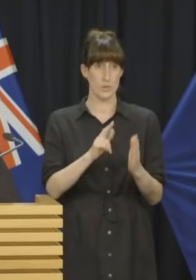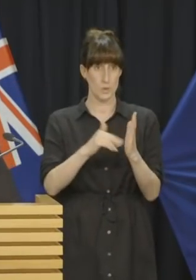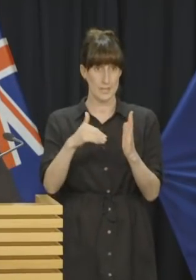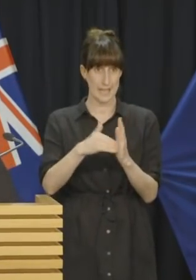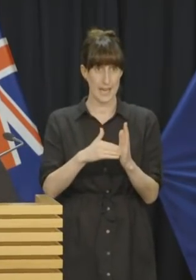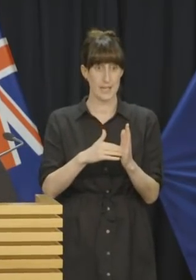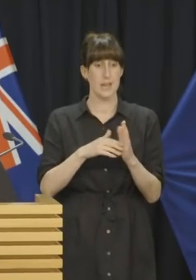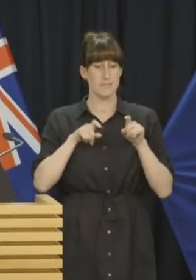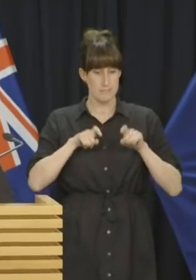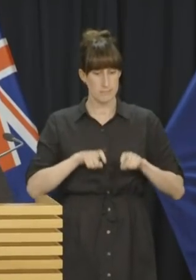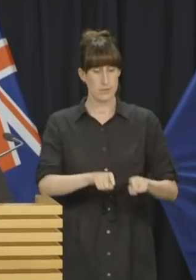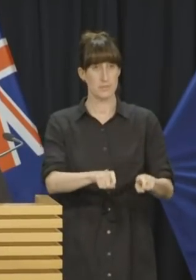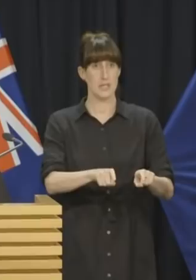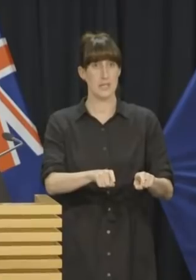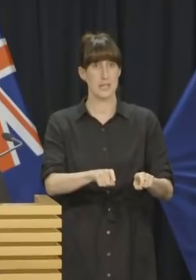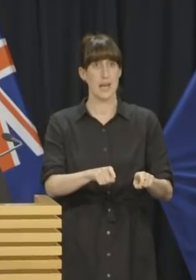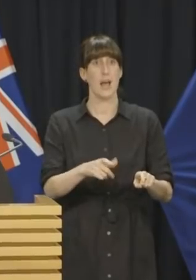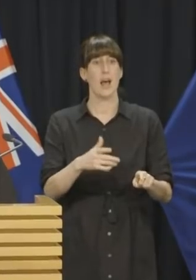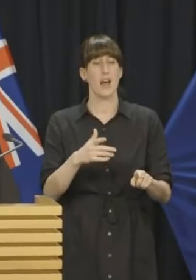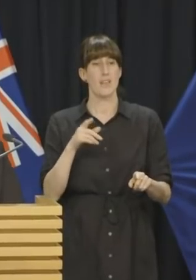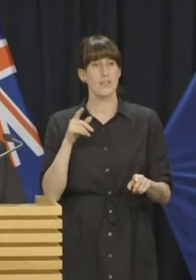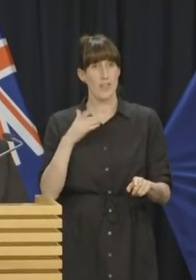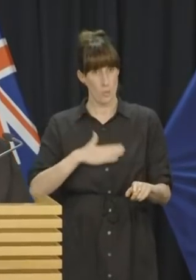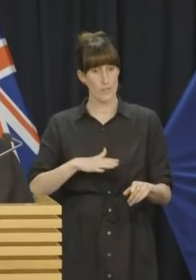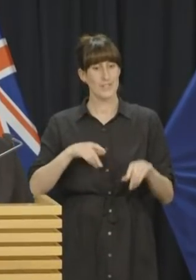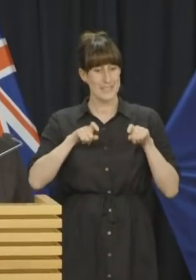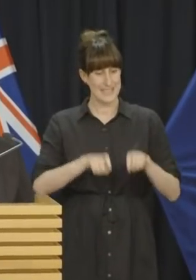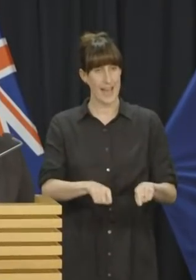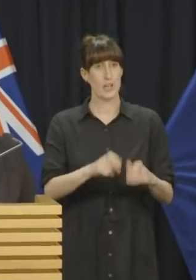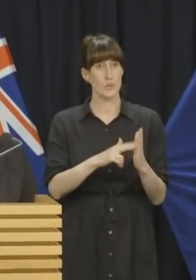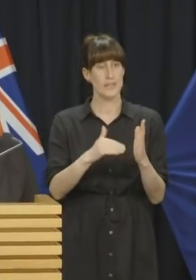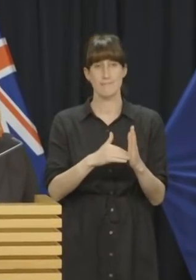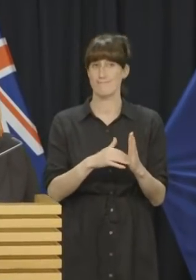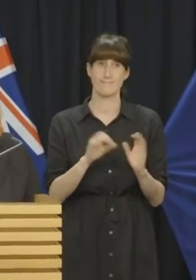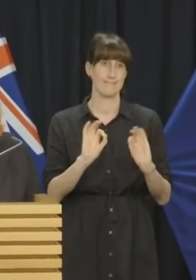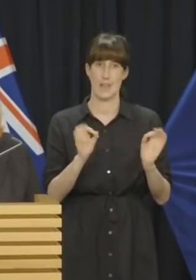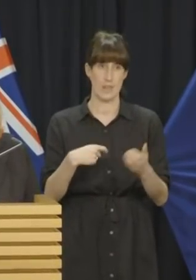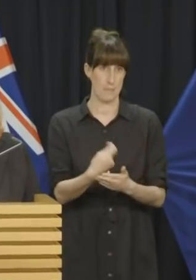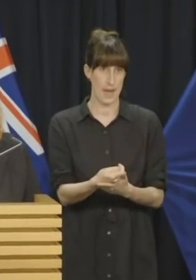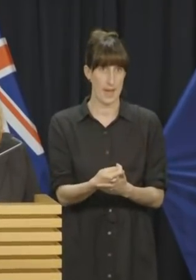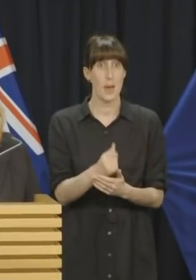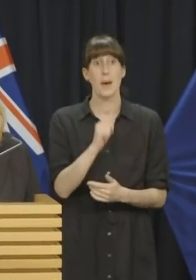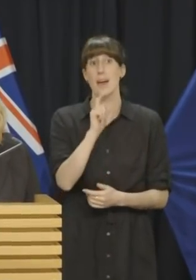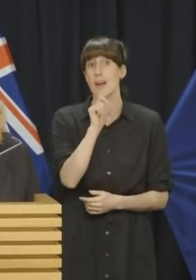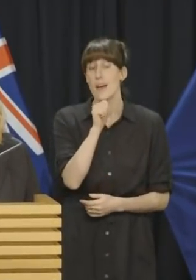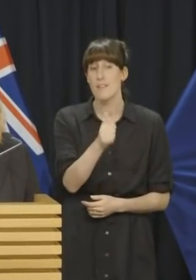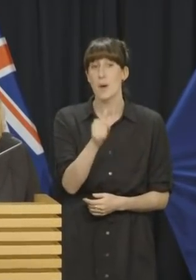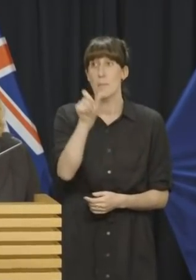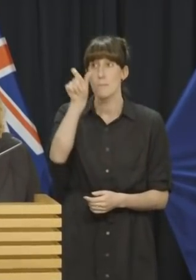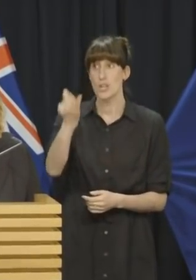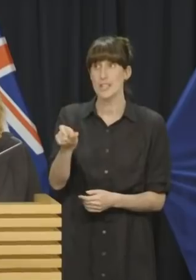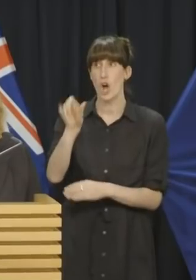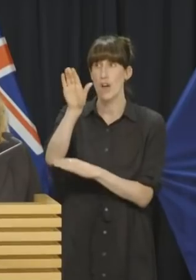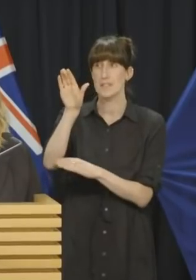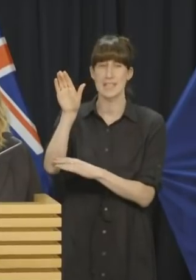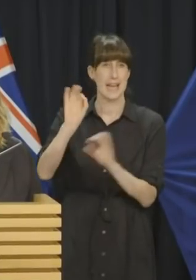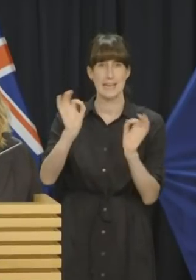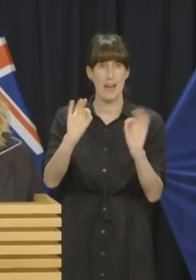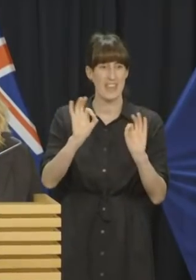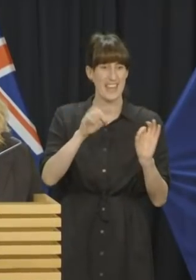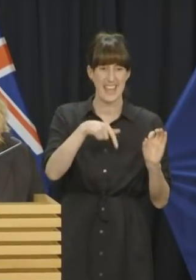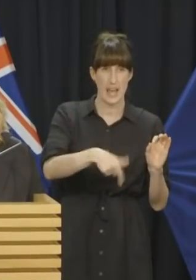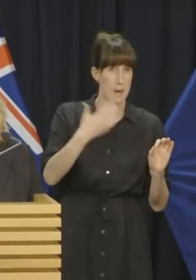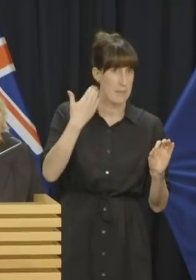their lives here, will not be charged. Temporary visa holders will have to pay costs unless they are